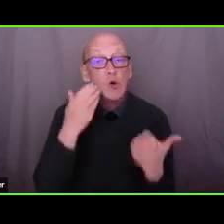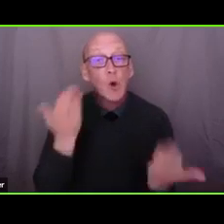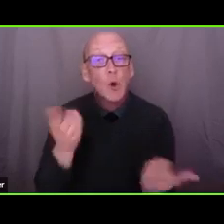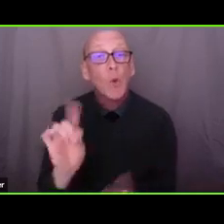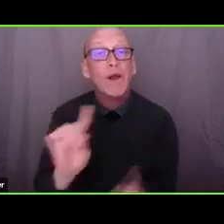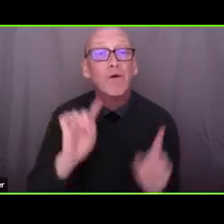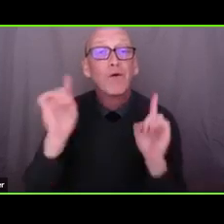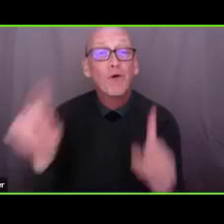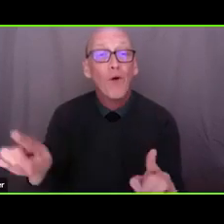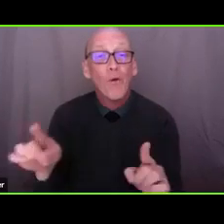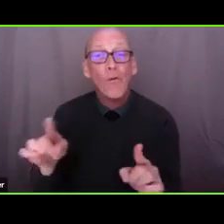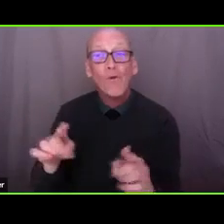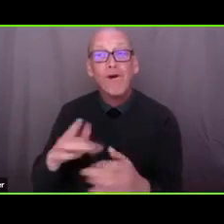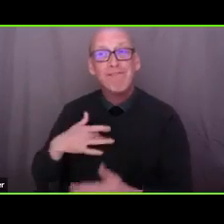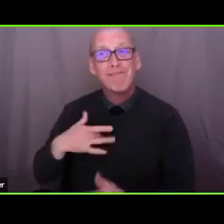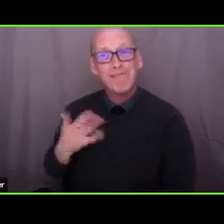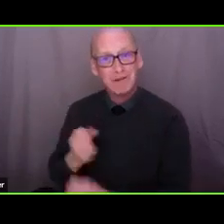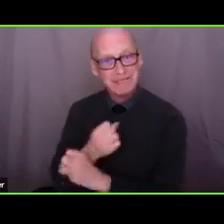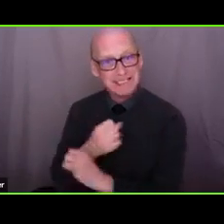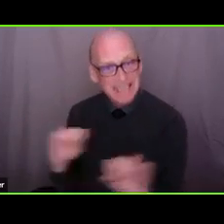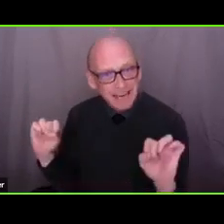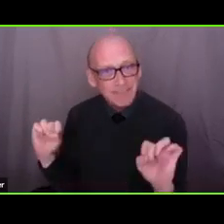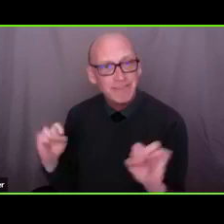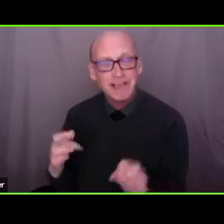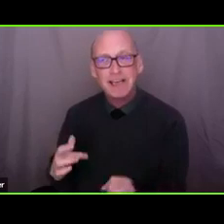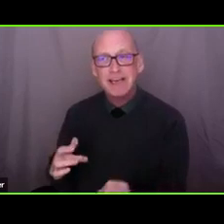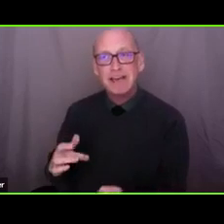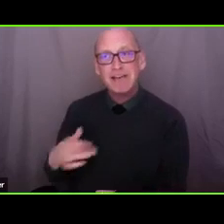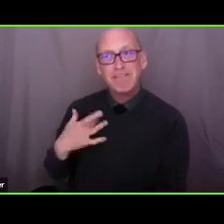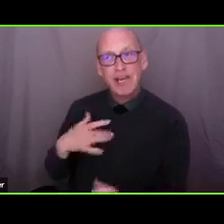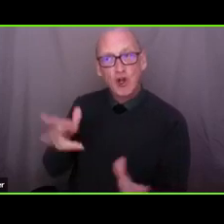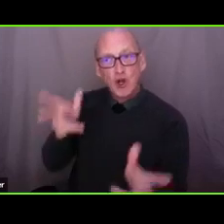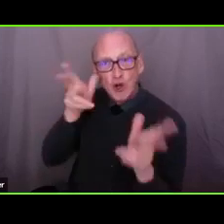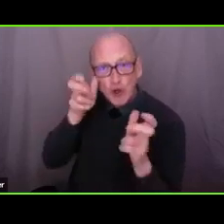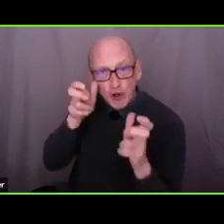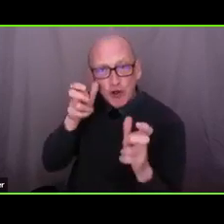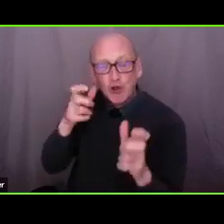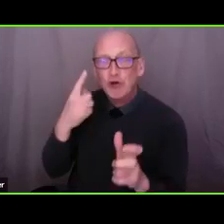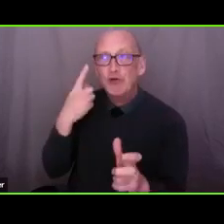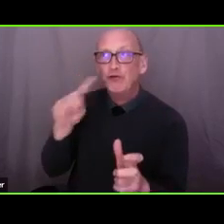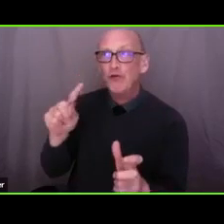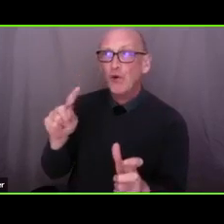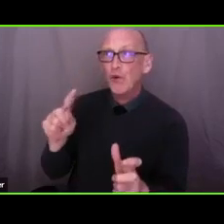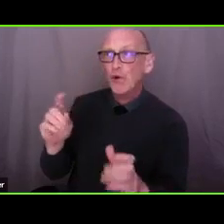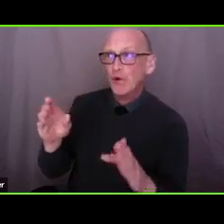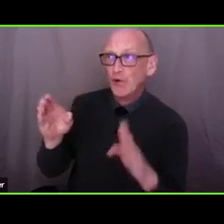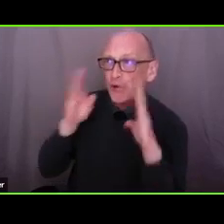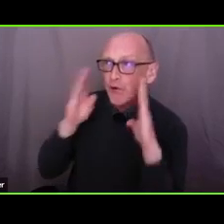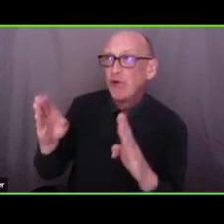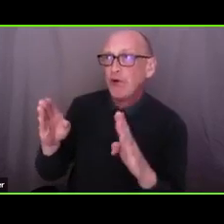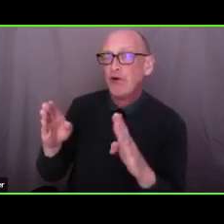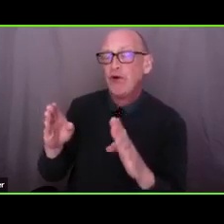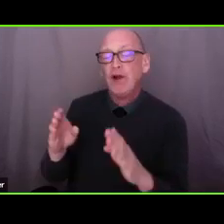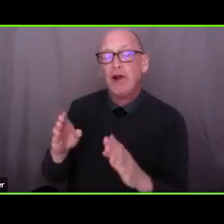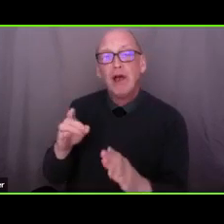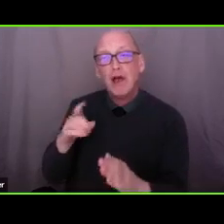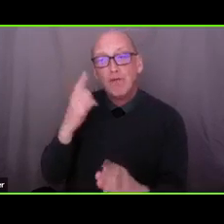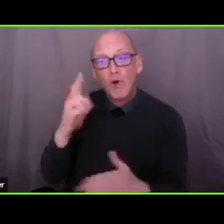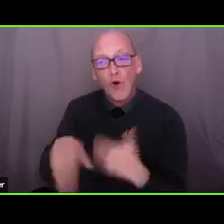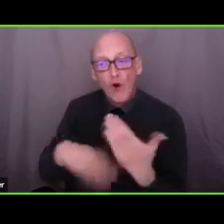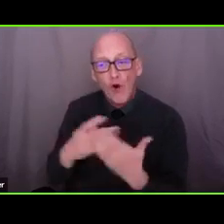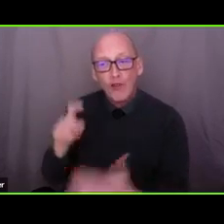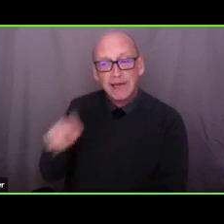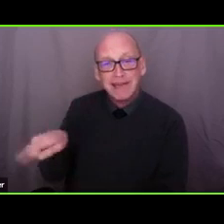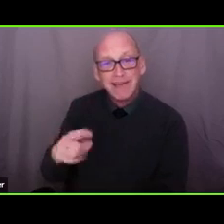safe, to be heard, to be seen for who they are, and to get treatment and get resources that reflect the needs that they truly have and